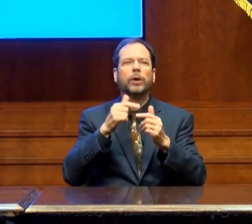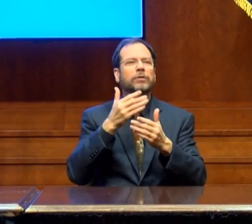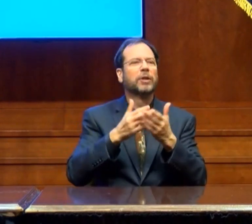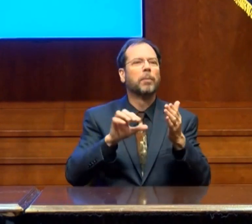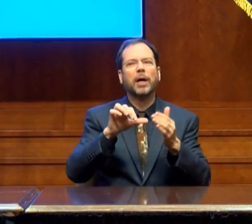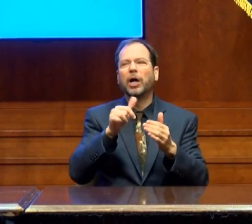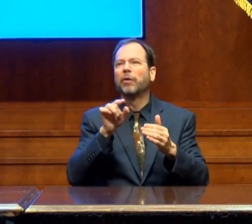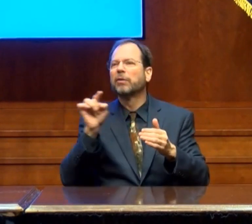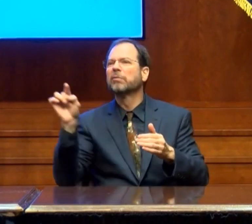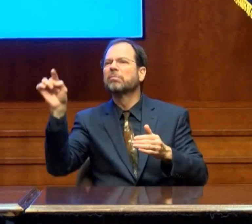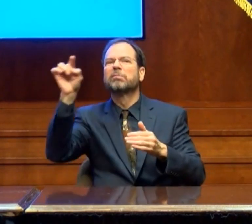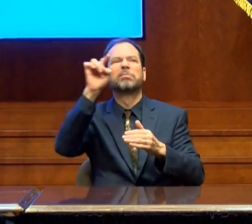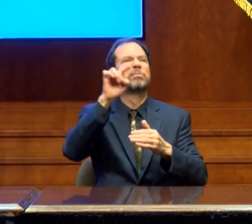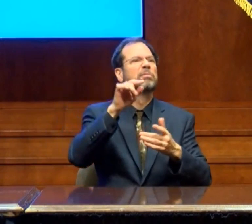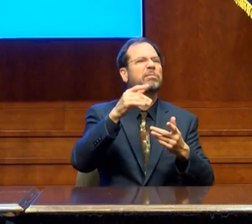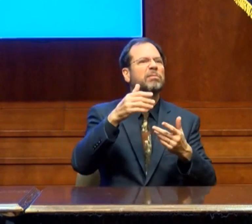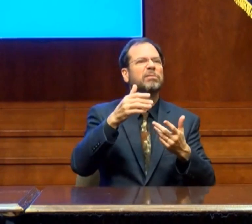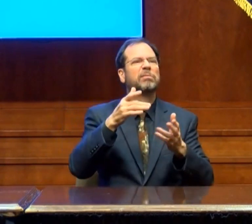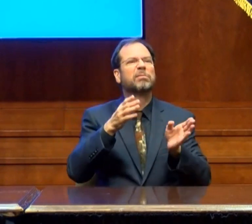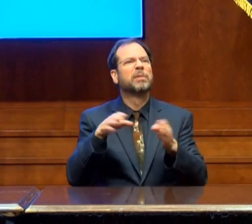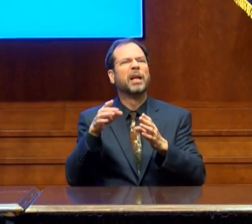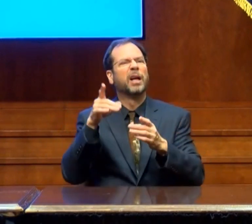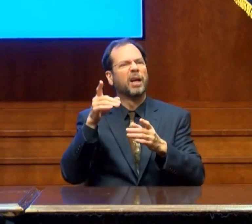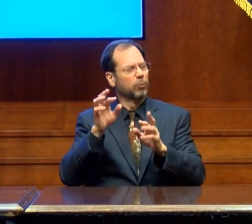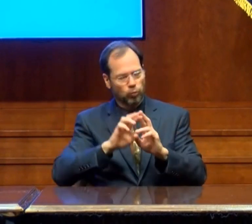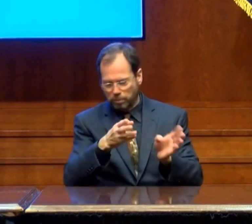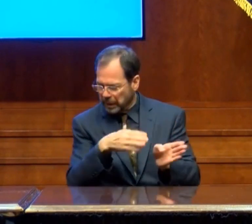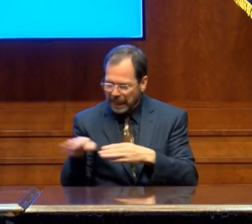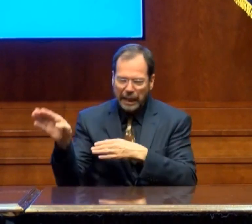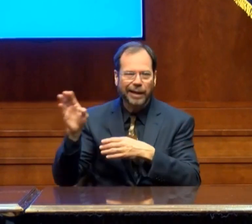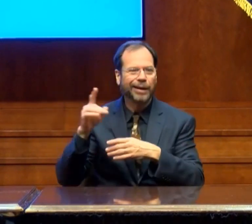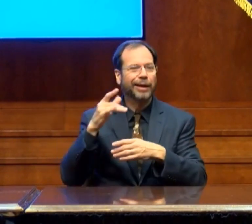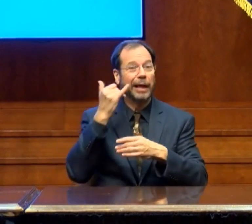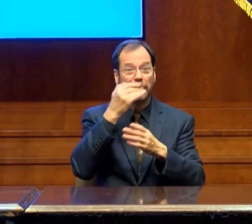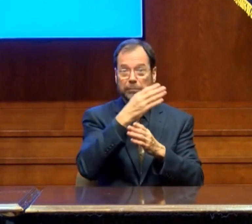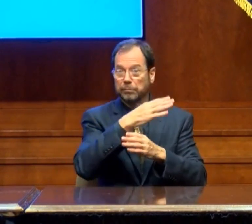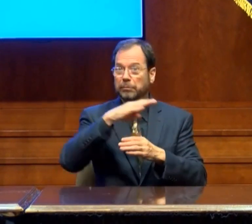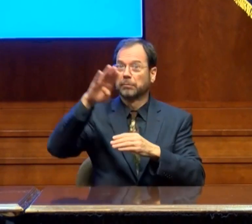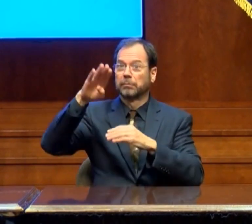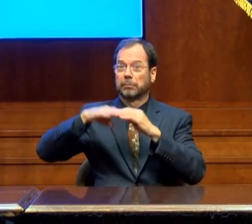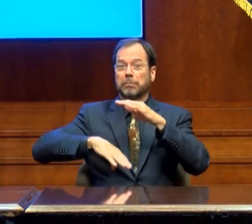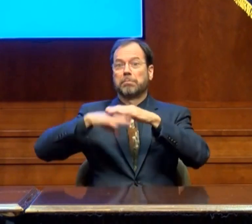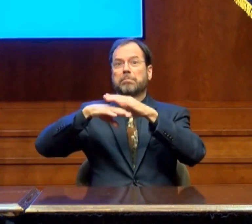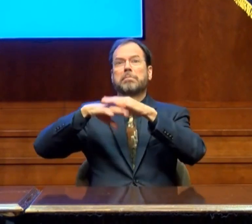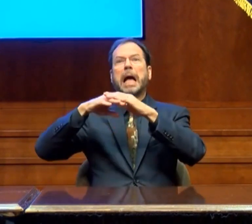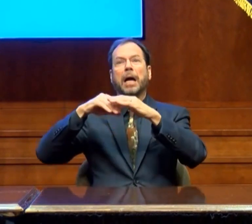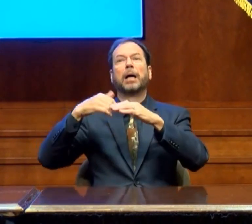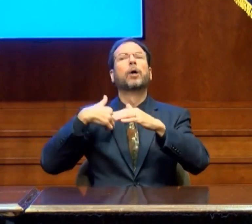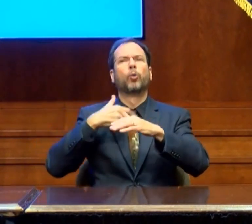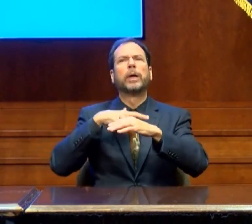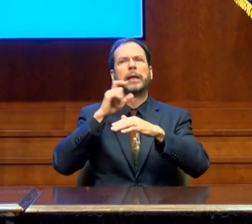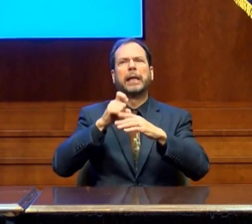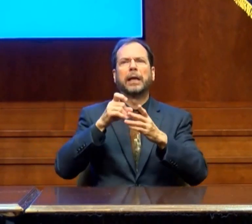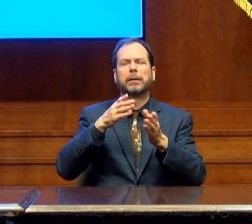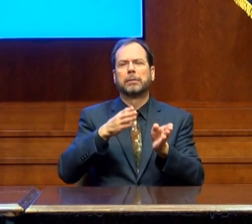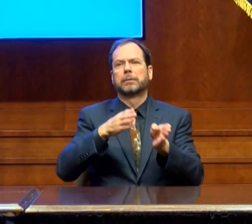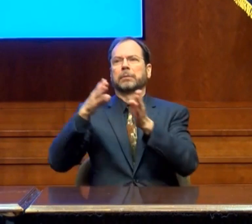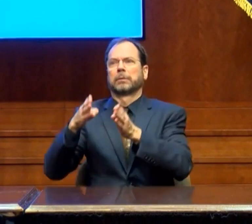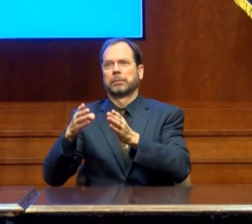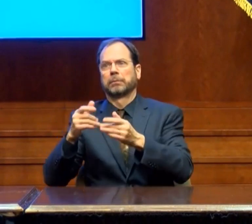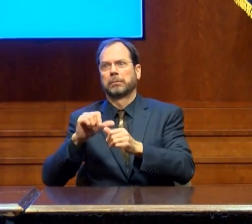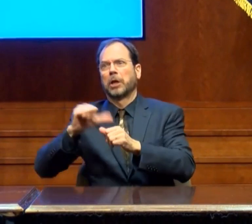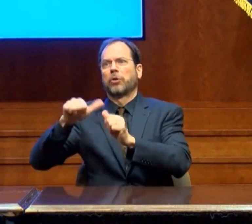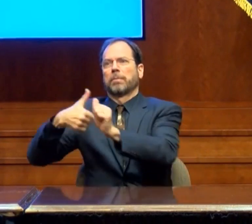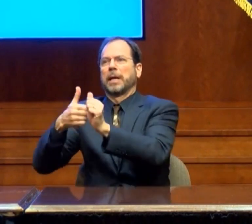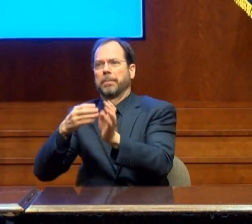various healthcare sectors out there, they've planned for that. They've planned for when they hit a certain capacity, they know they're going to need to